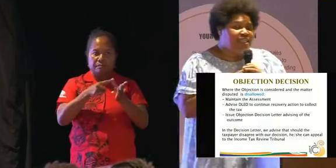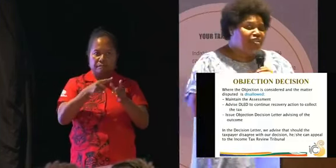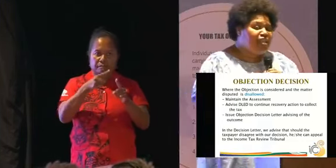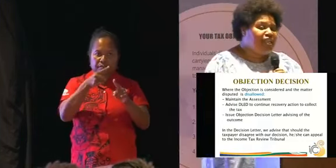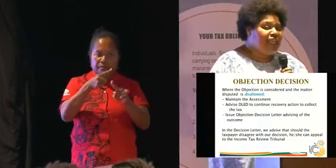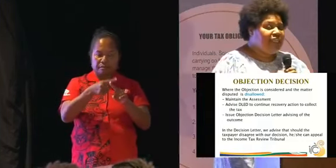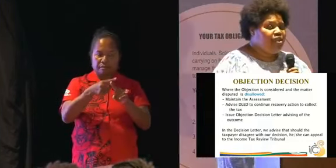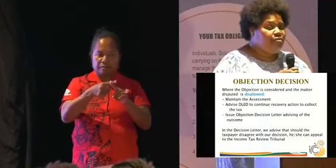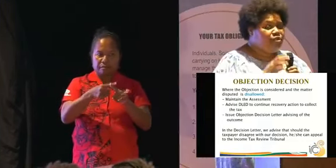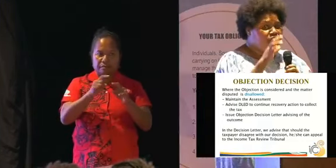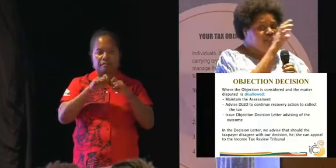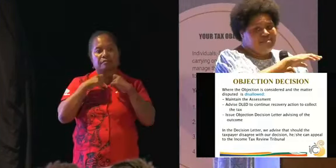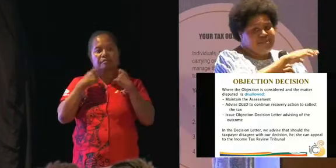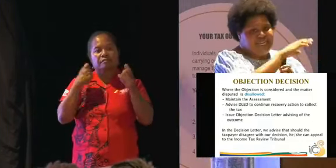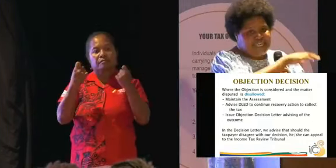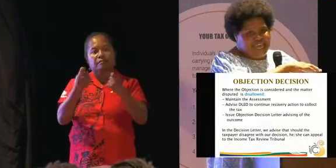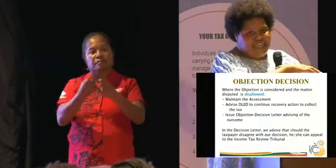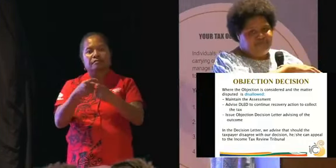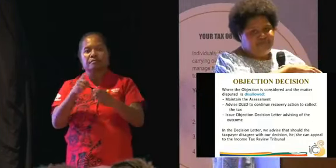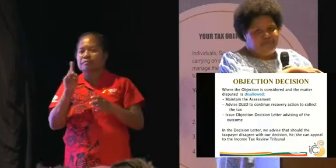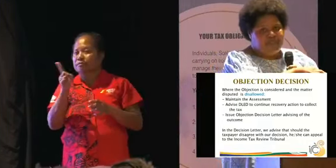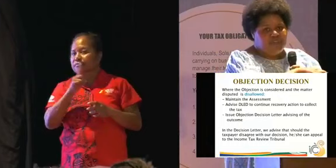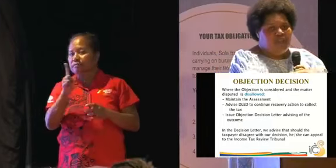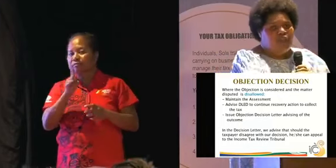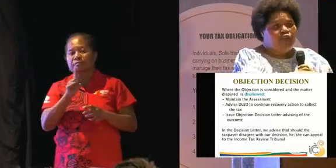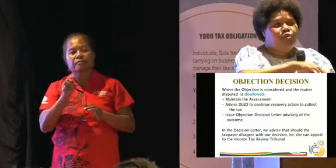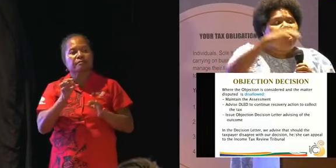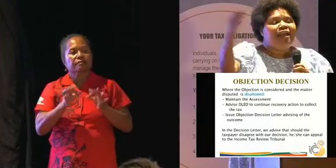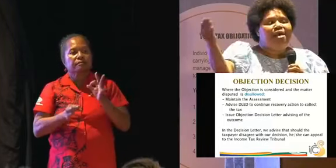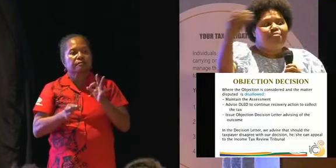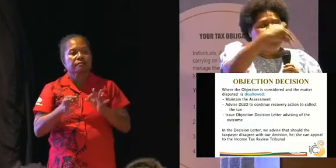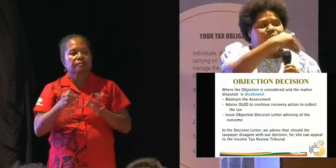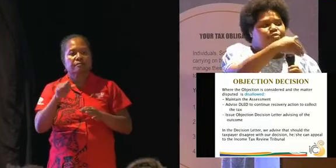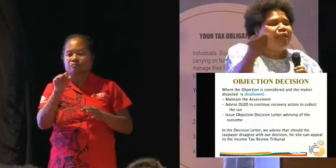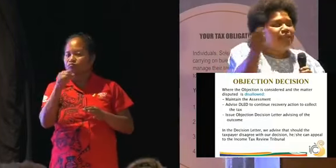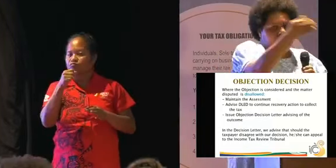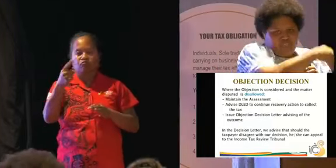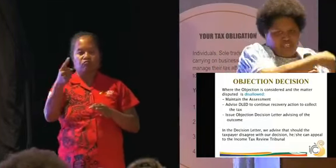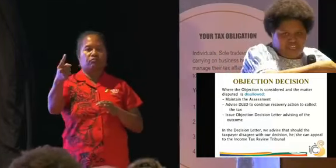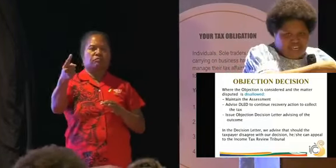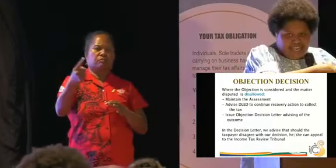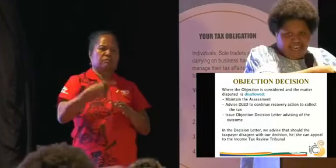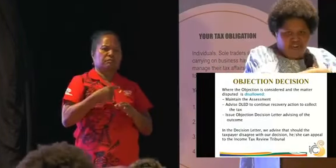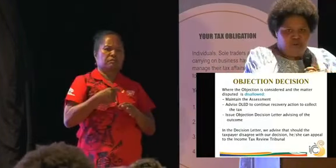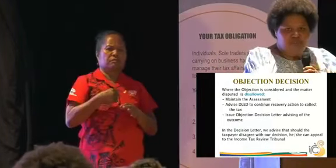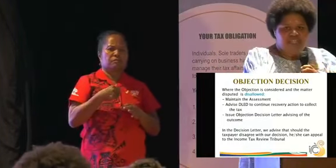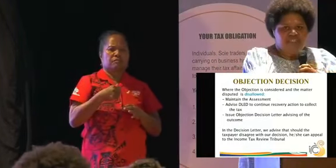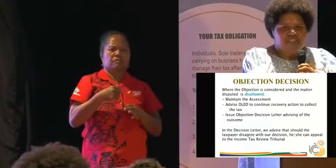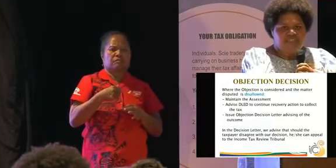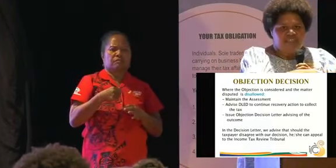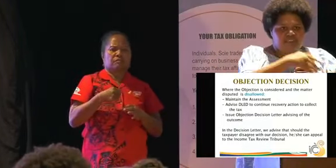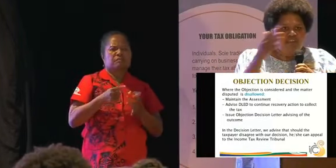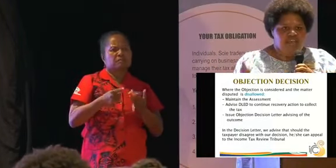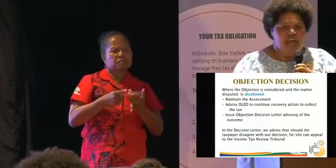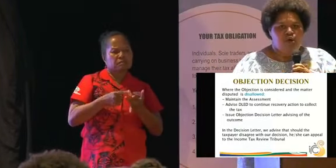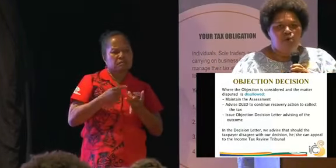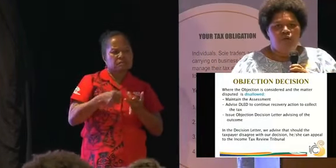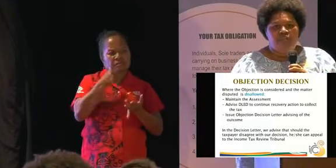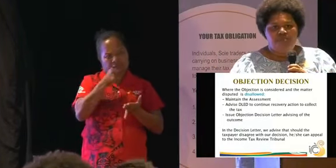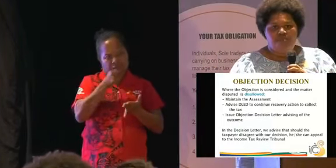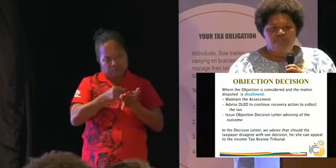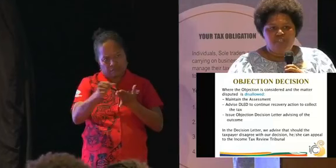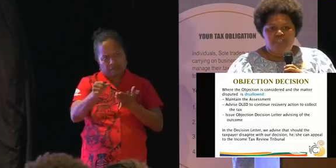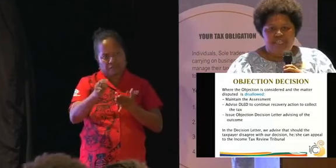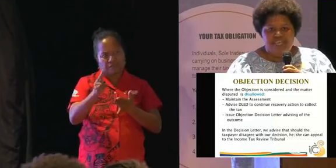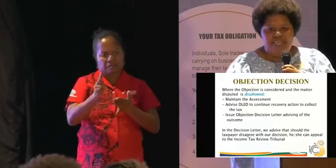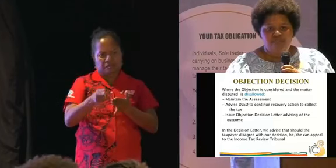whatever decision that the objection team has done, you can't come back and put another objection in again. No, that's not how